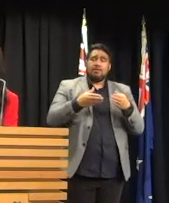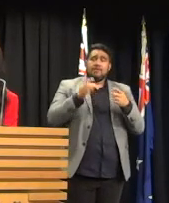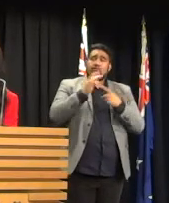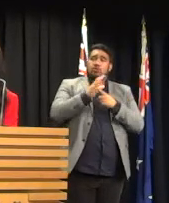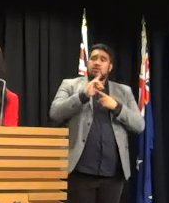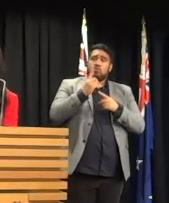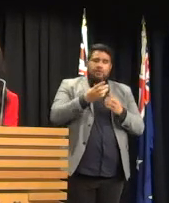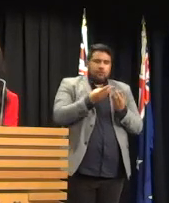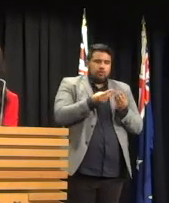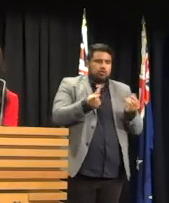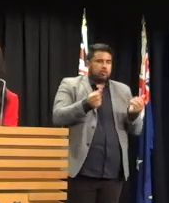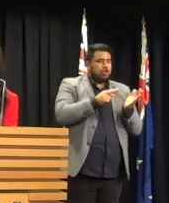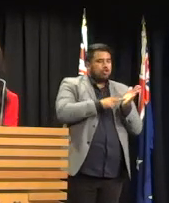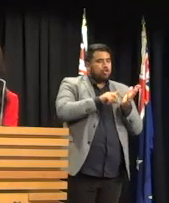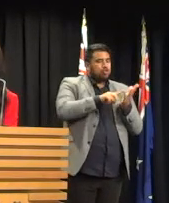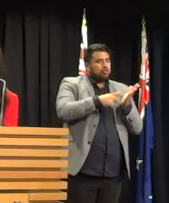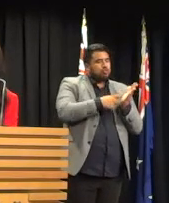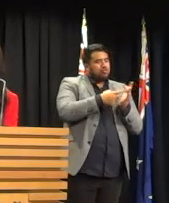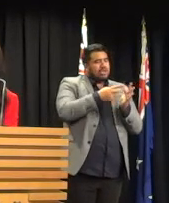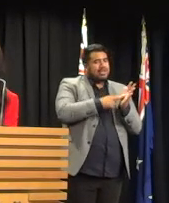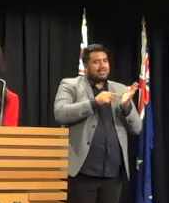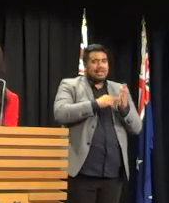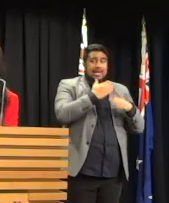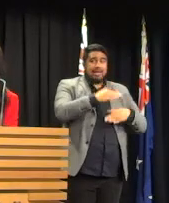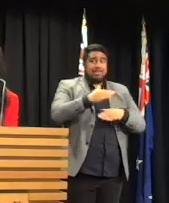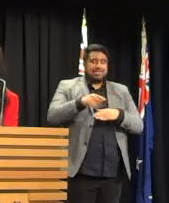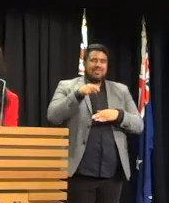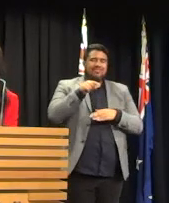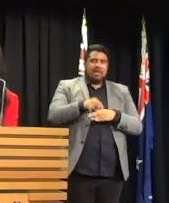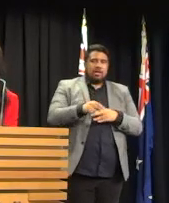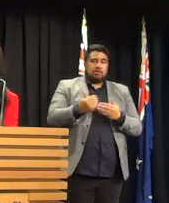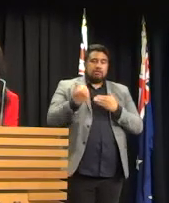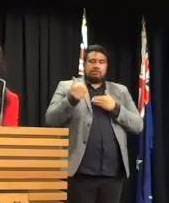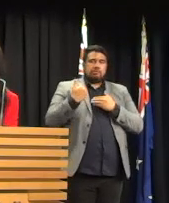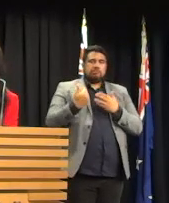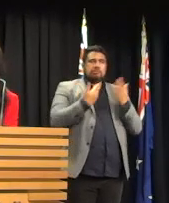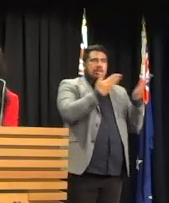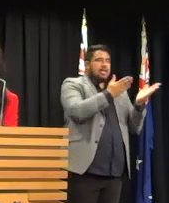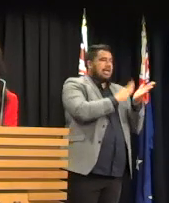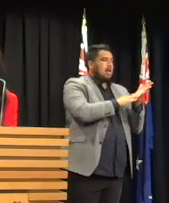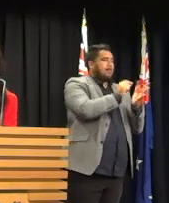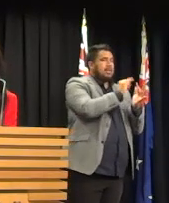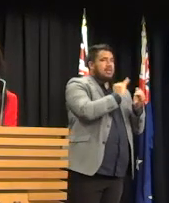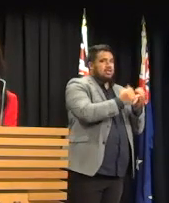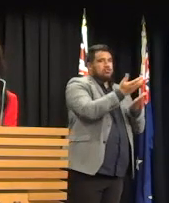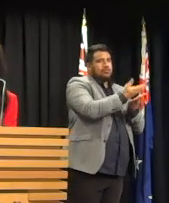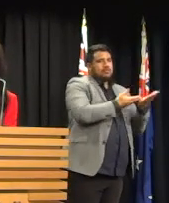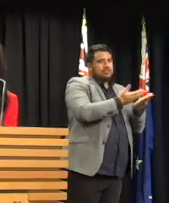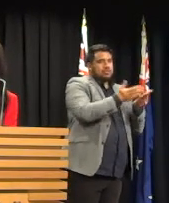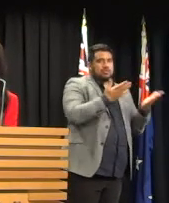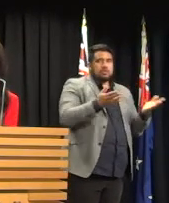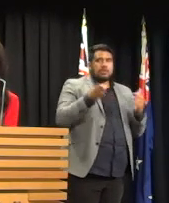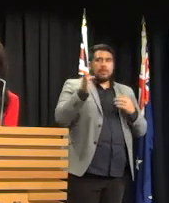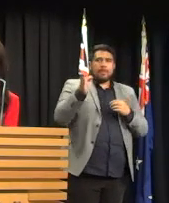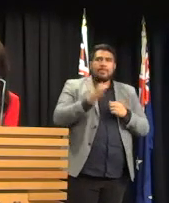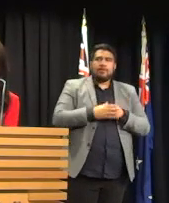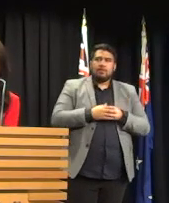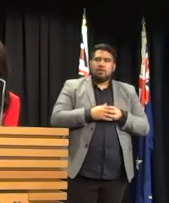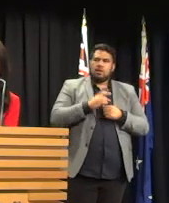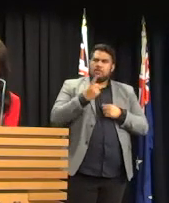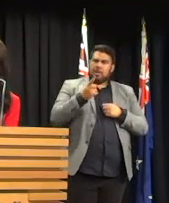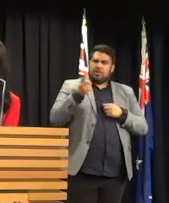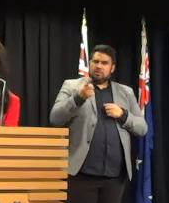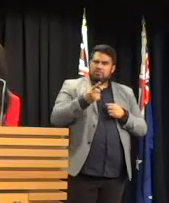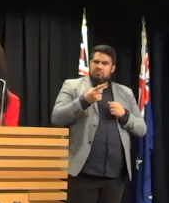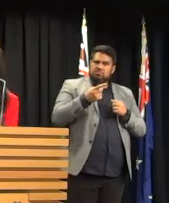and other related issues more naturally sits within the NPS conversation. Quite a useful lever to have with Fonterra. I